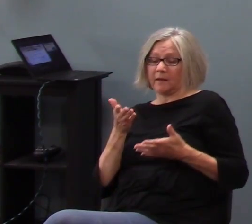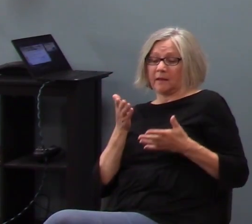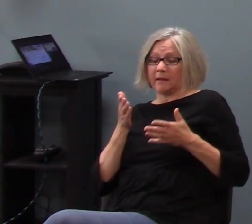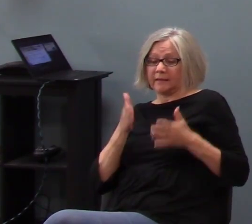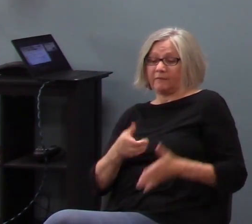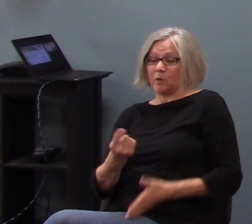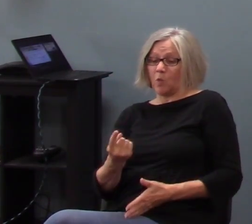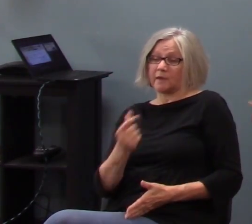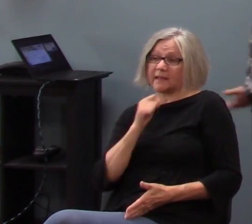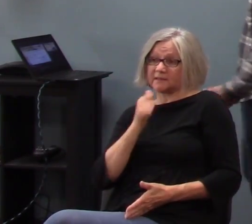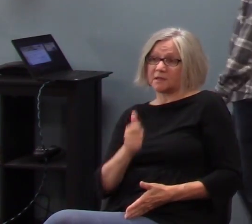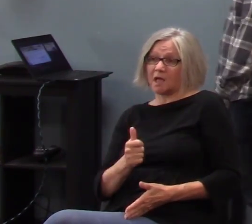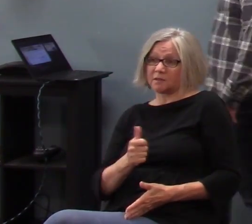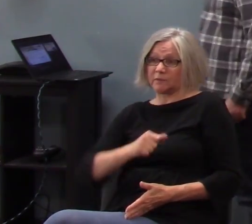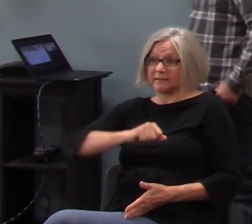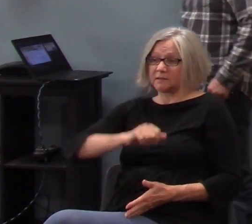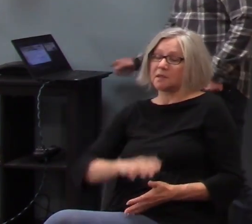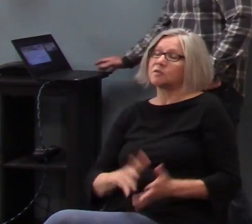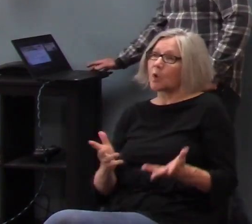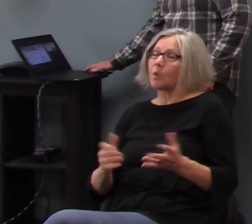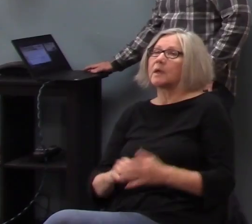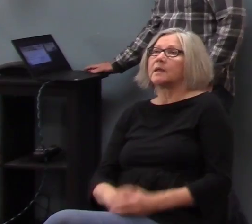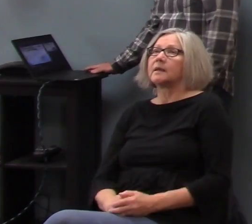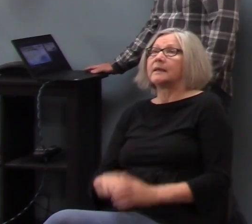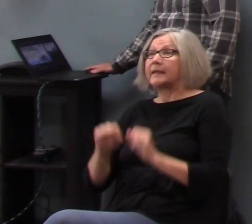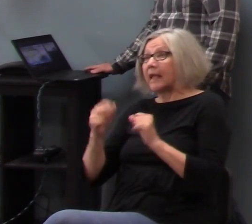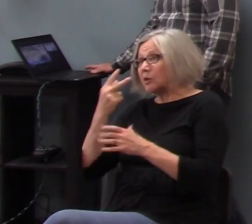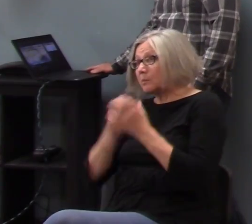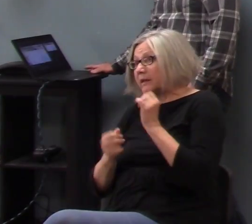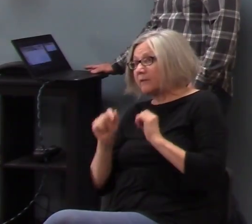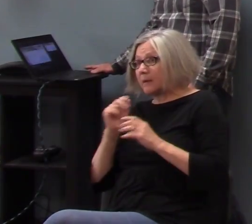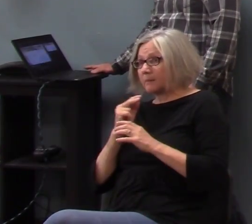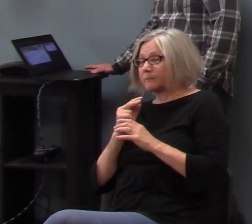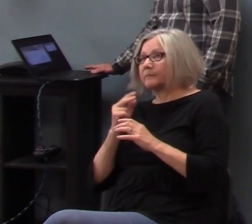these things. The question is, can you believe in both of them?